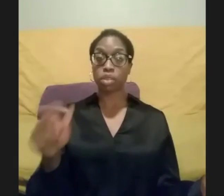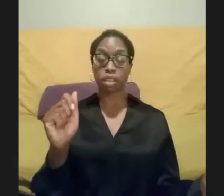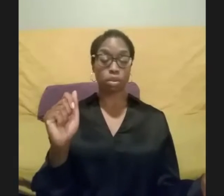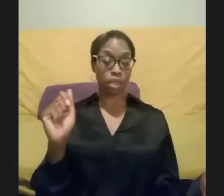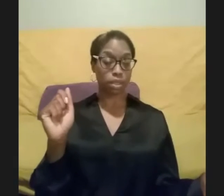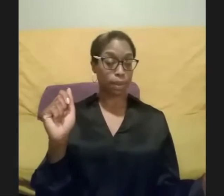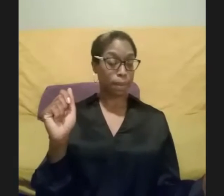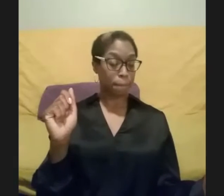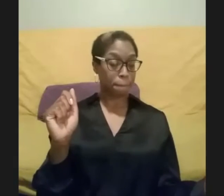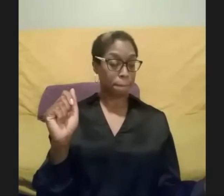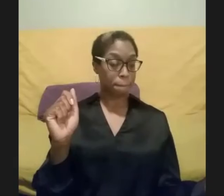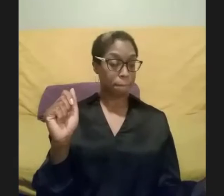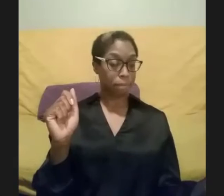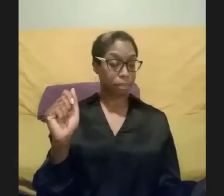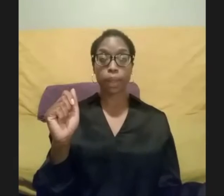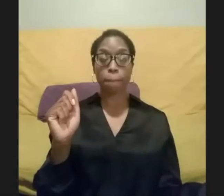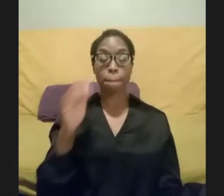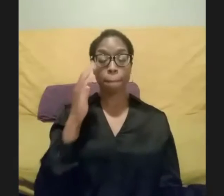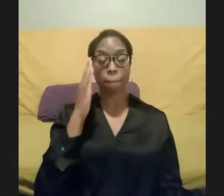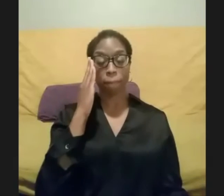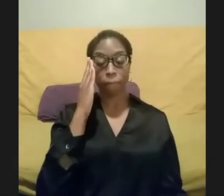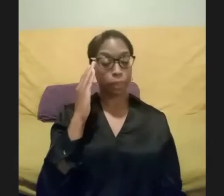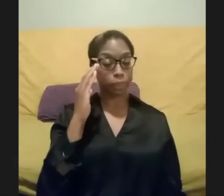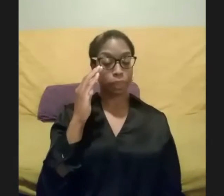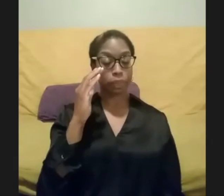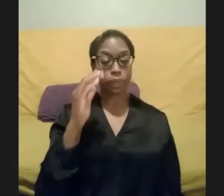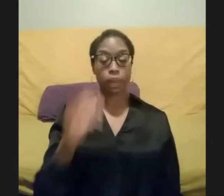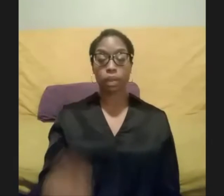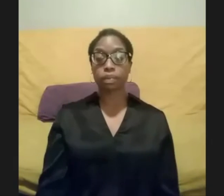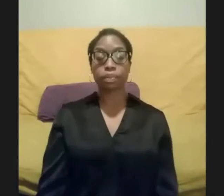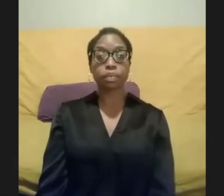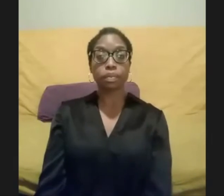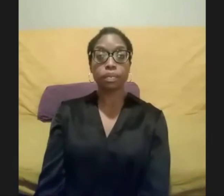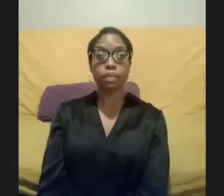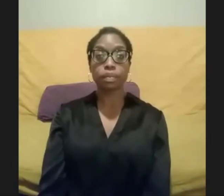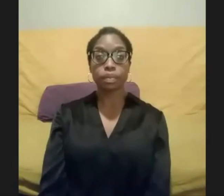you. Thank you. Can you could go ahead and unmute yourself and ask your question?